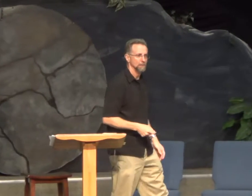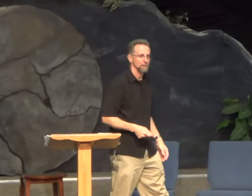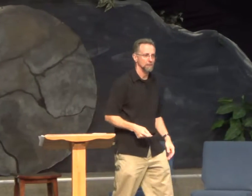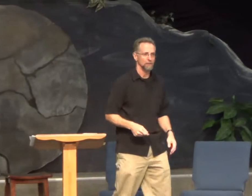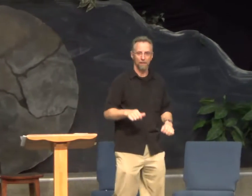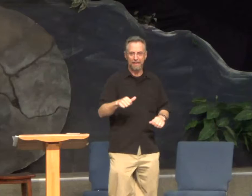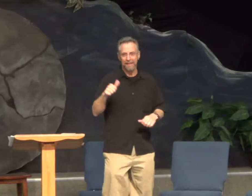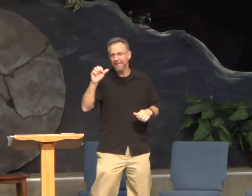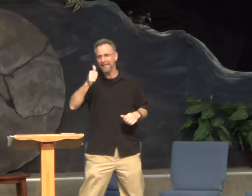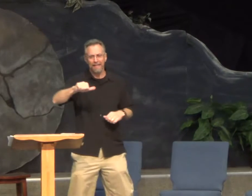That spirit we can have.